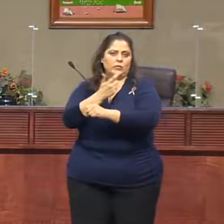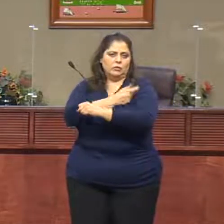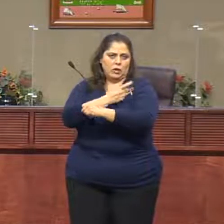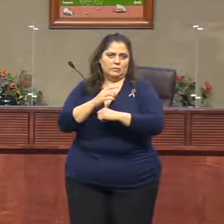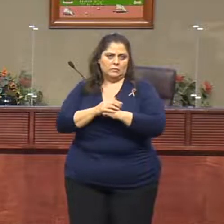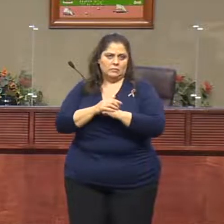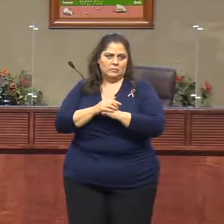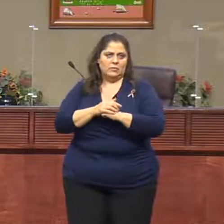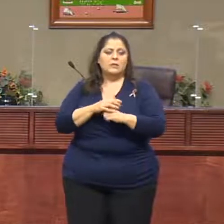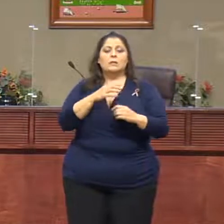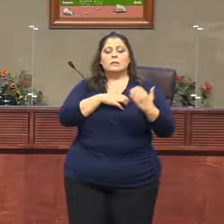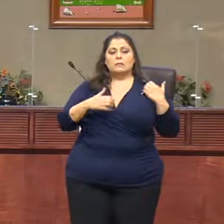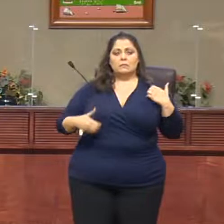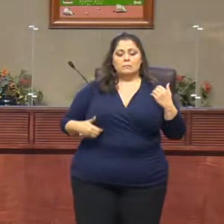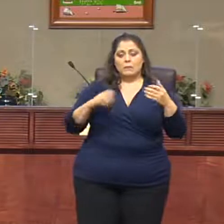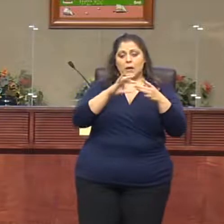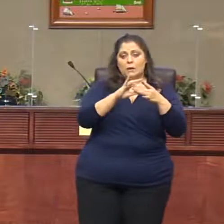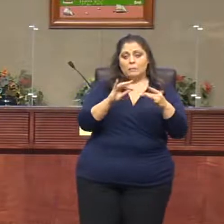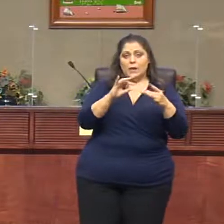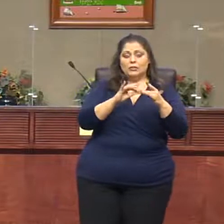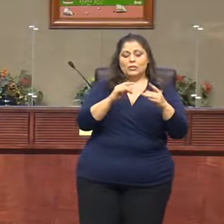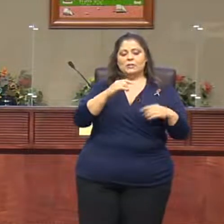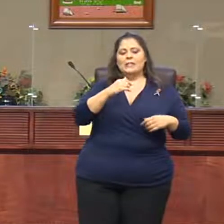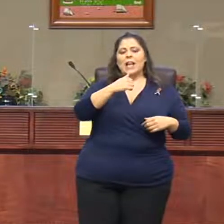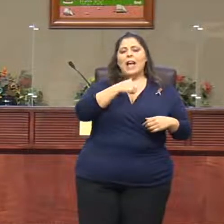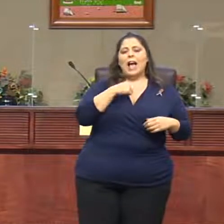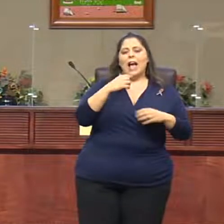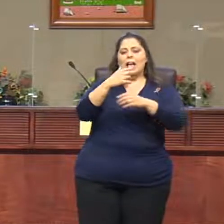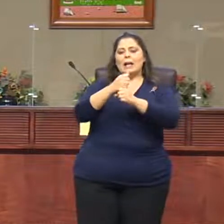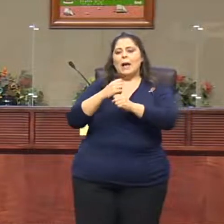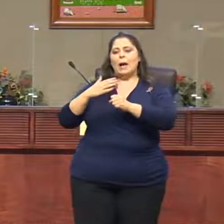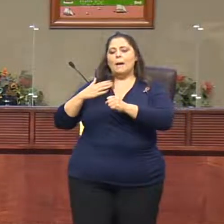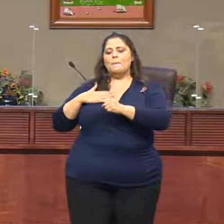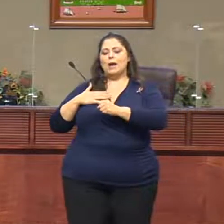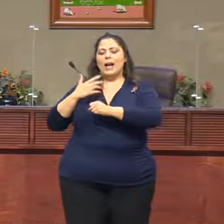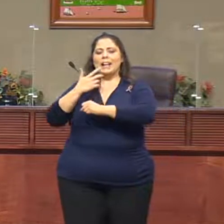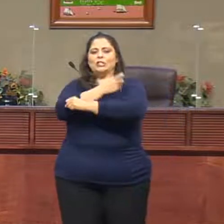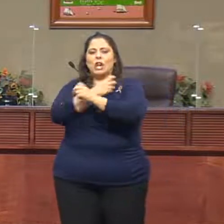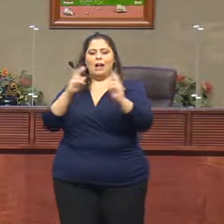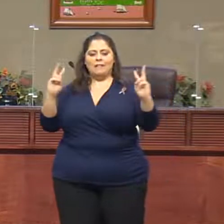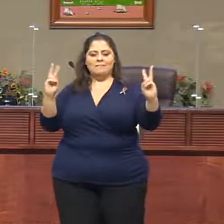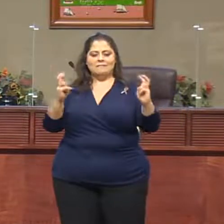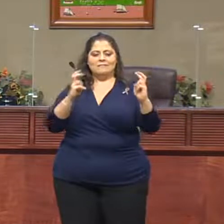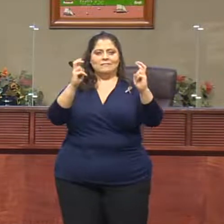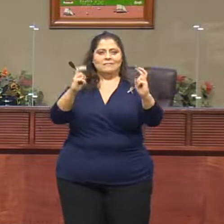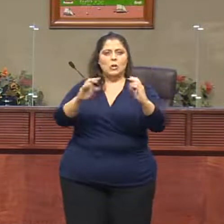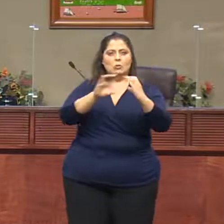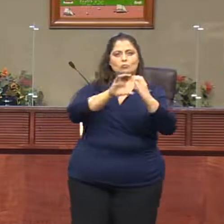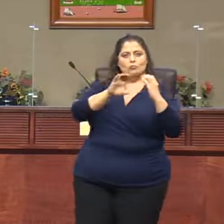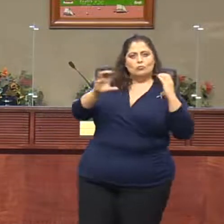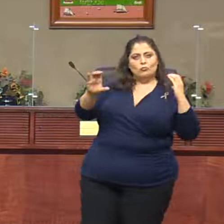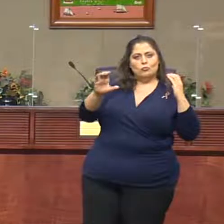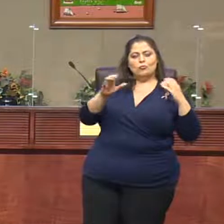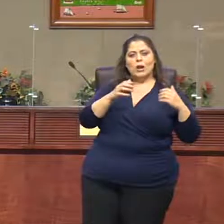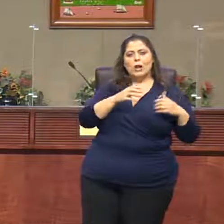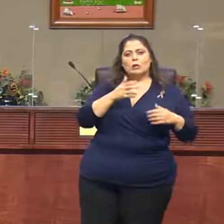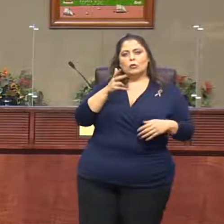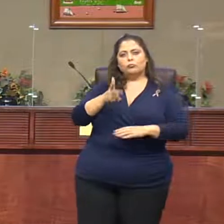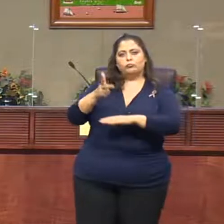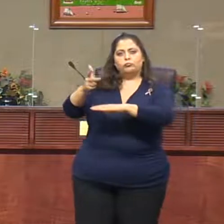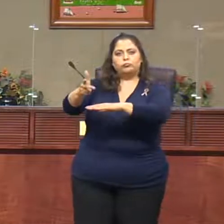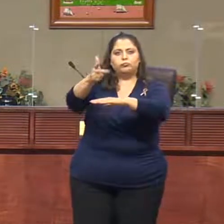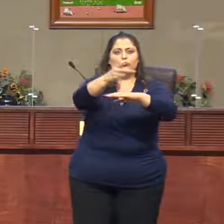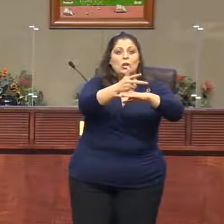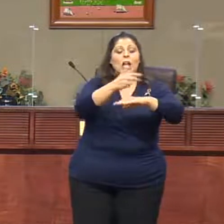mayor mentioned to you the I Got My Shot trailer is moving around the county. It has 2 to 3 activities a day. You can